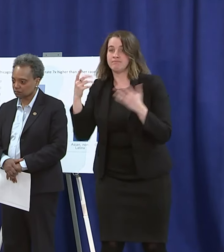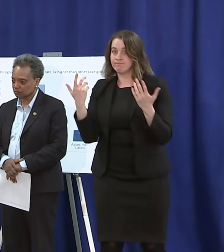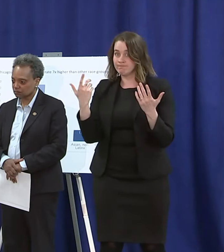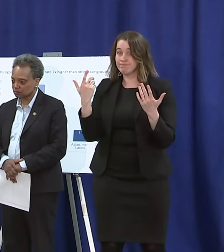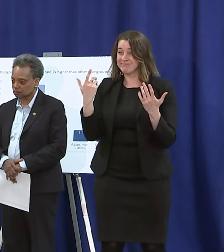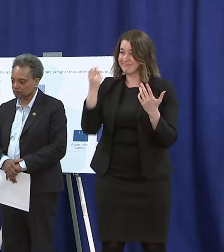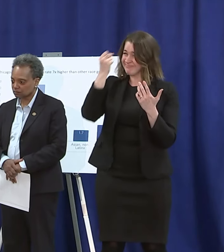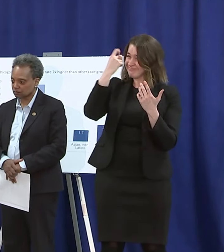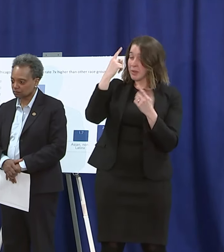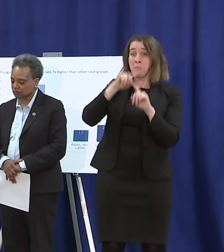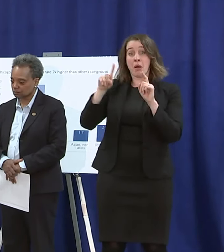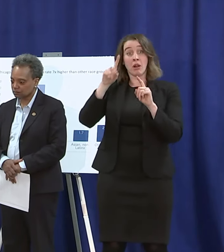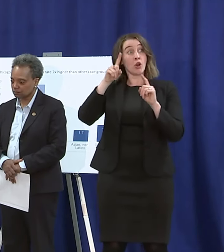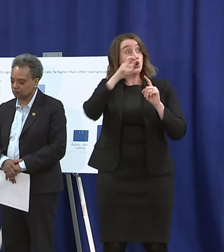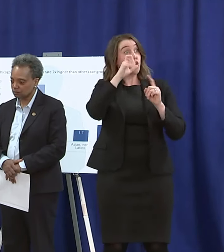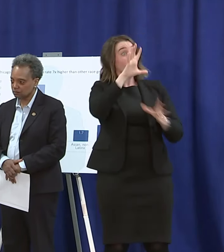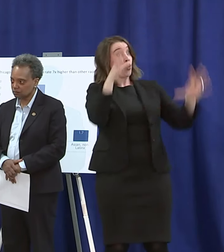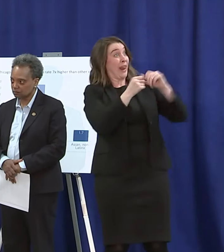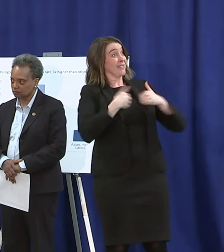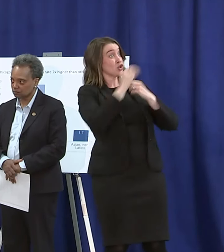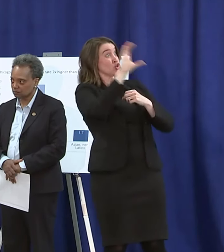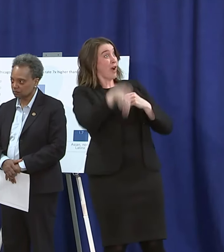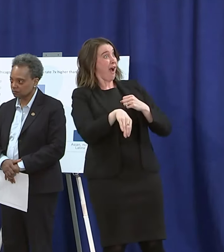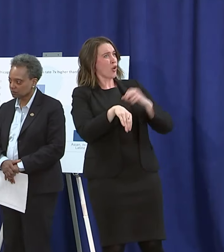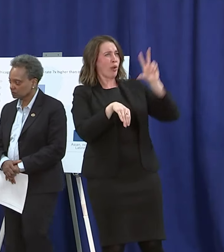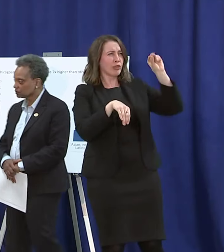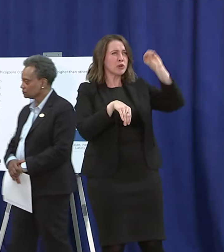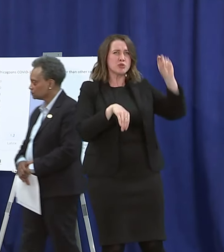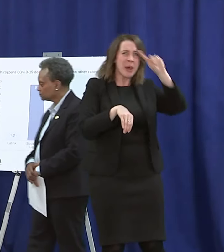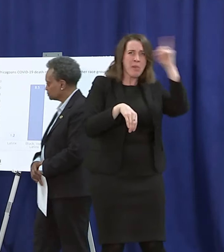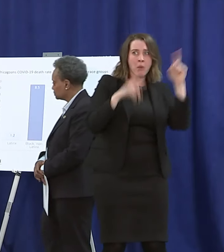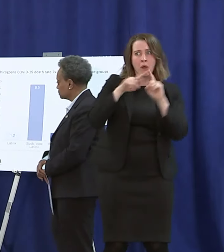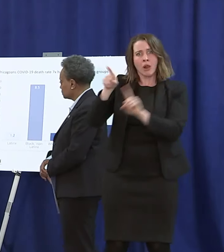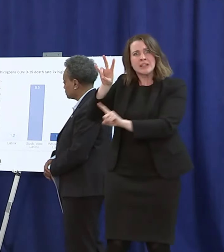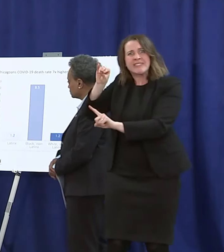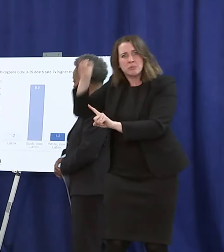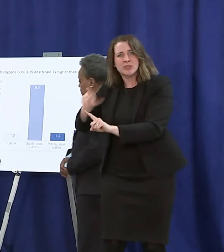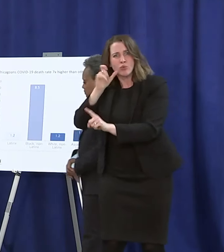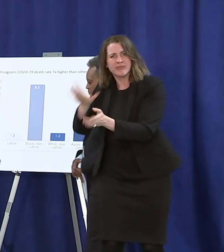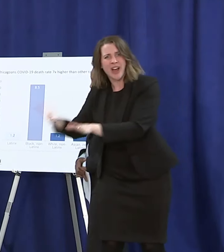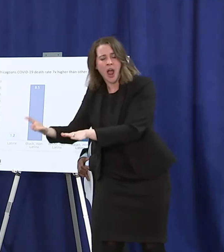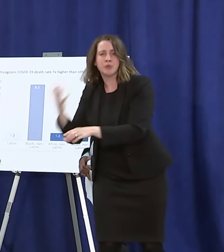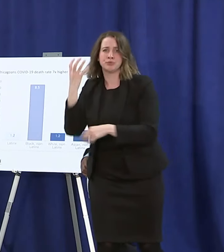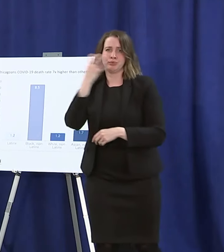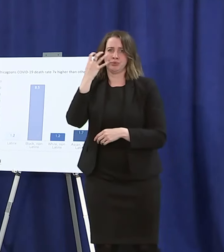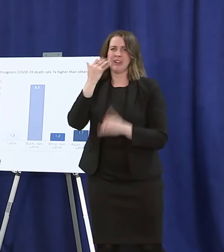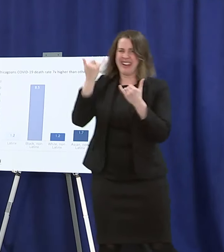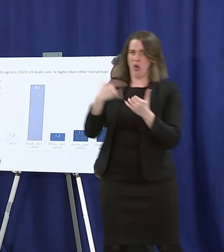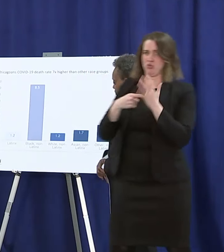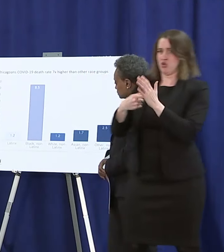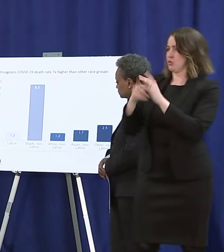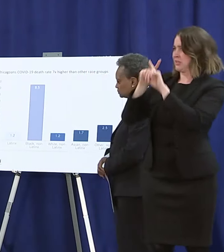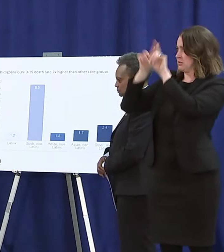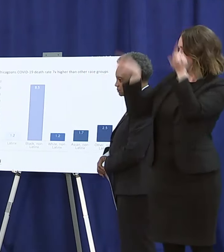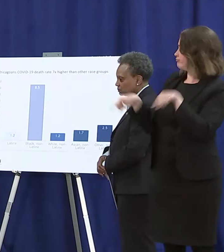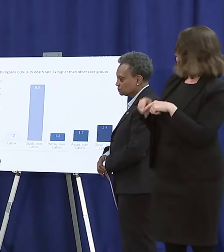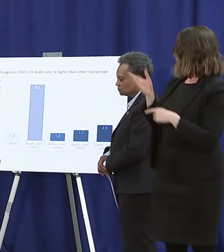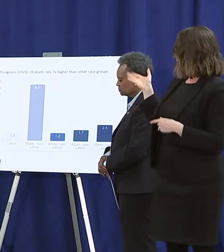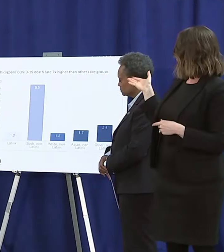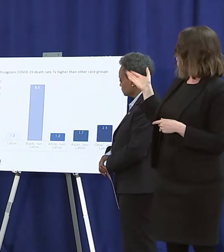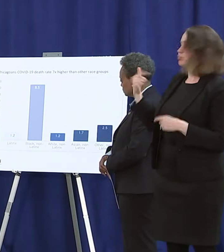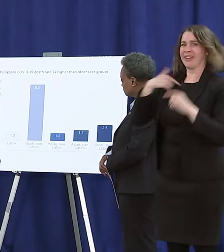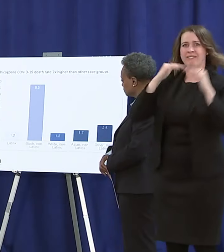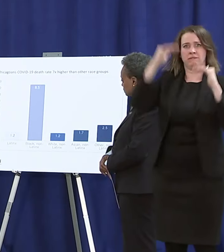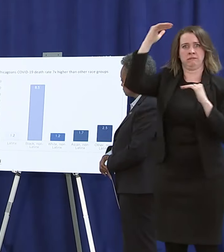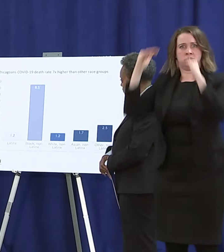up 30% of the city's population. This last graph on the right here points to the differing death rates, where